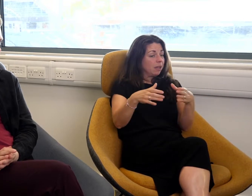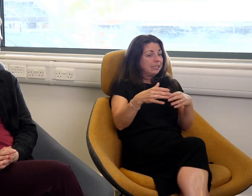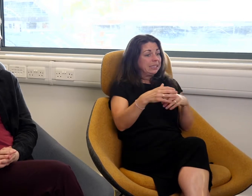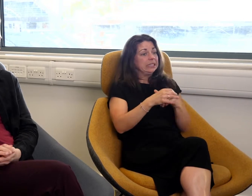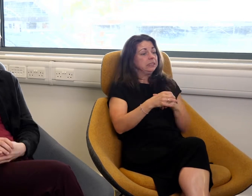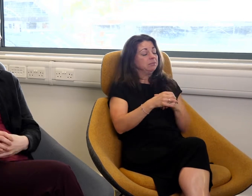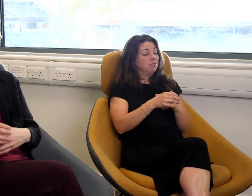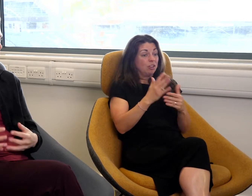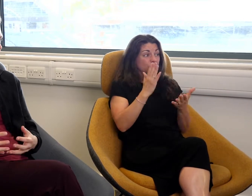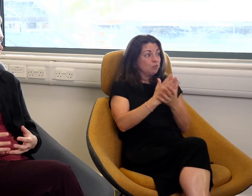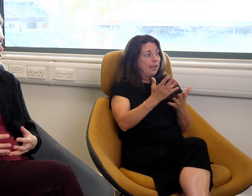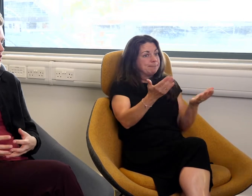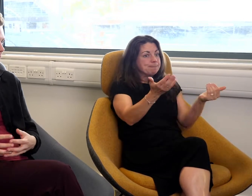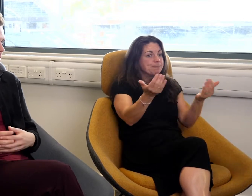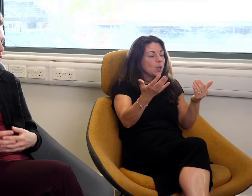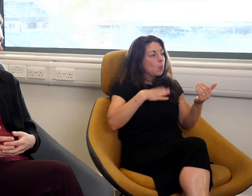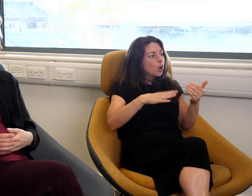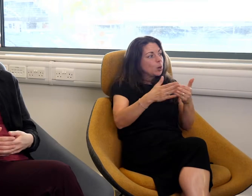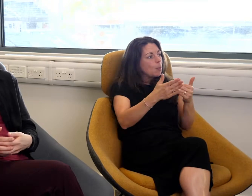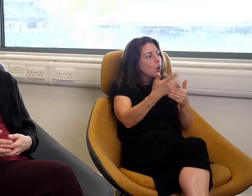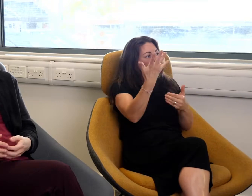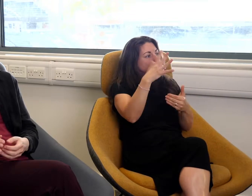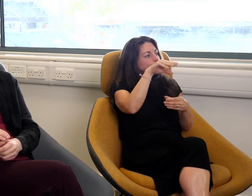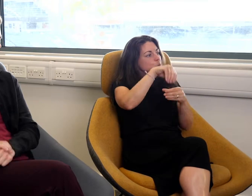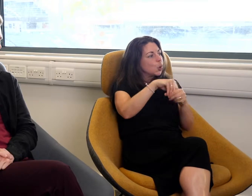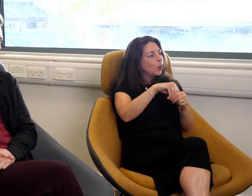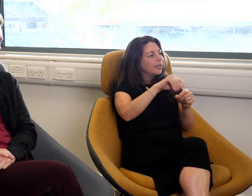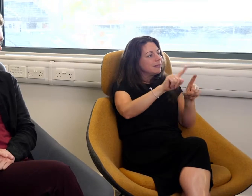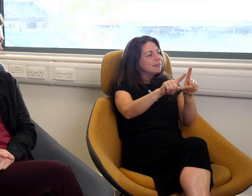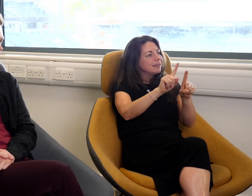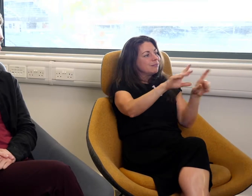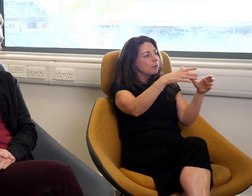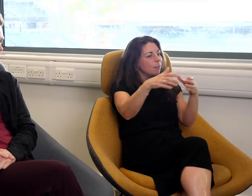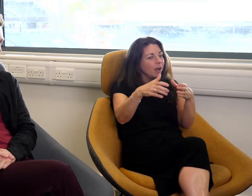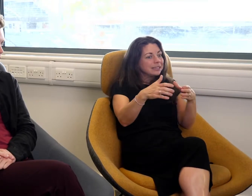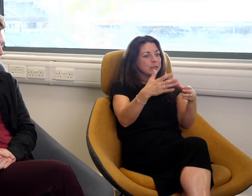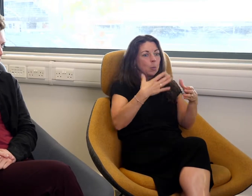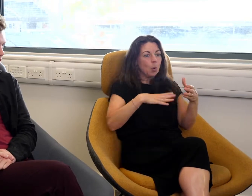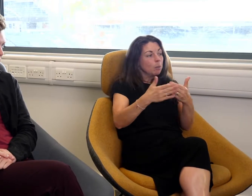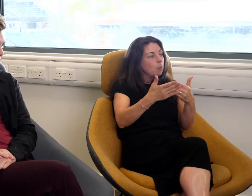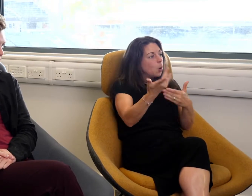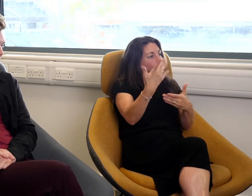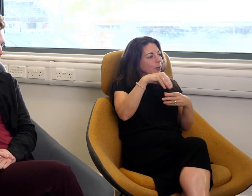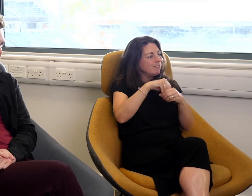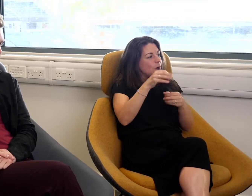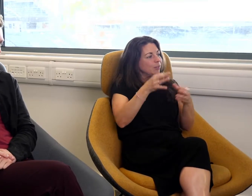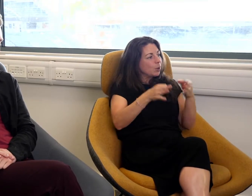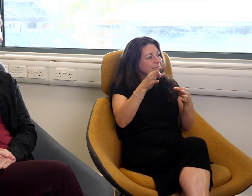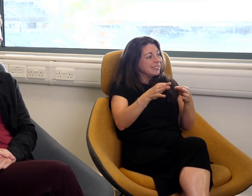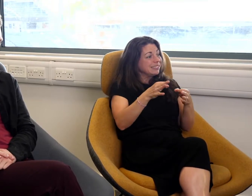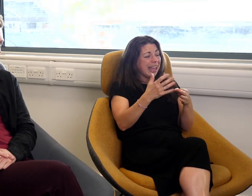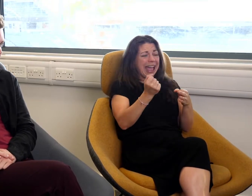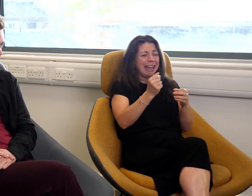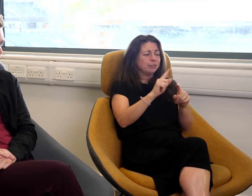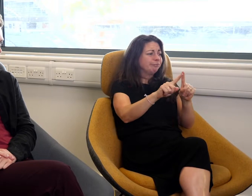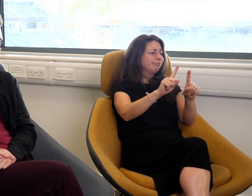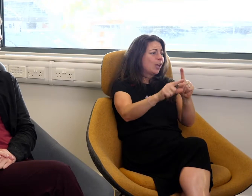for more people to do that and more people to get involved in politics in their local area. There's always opportunities and things to be involved. So I really encourage people